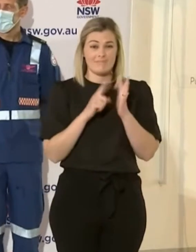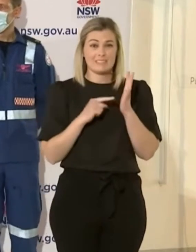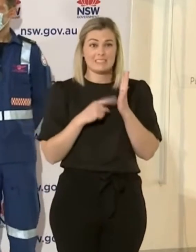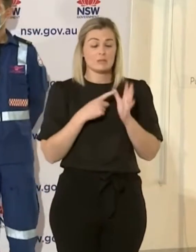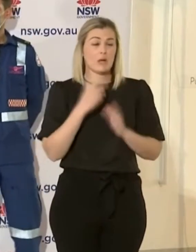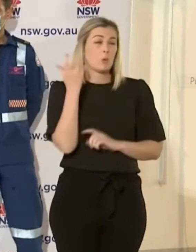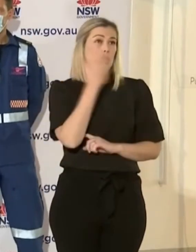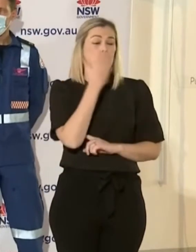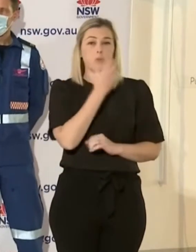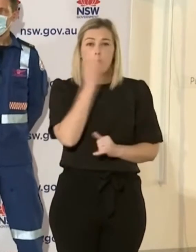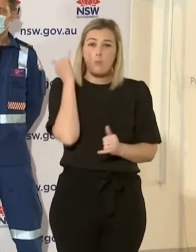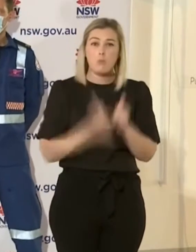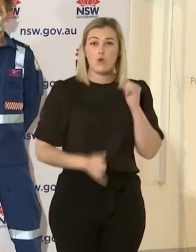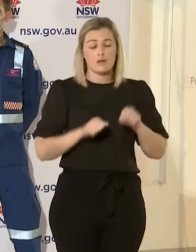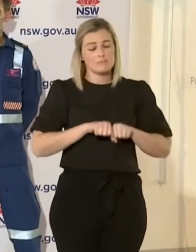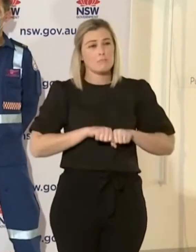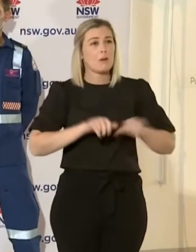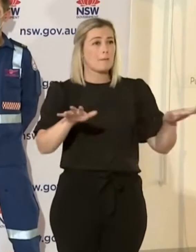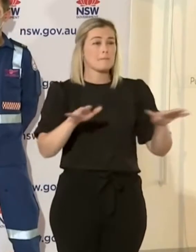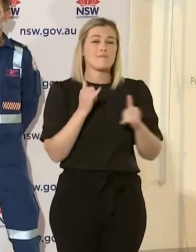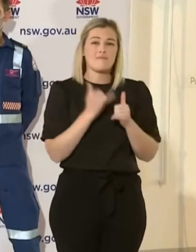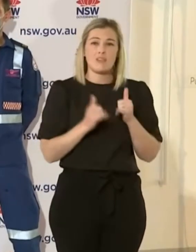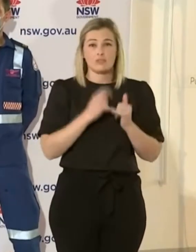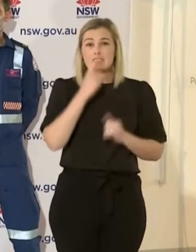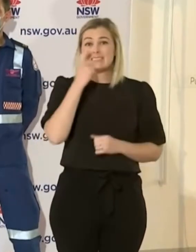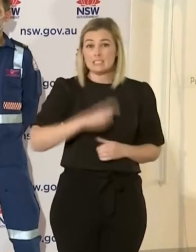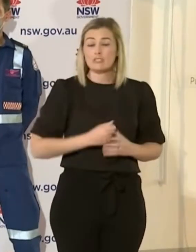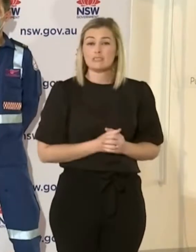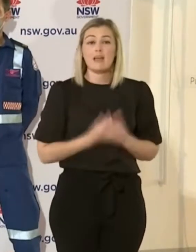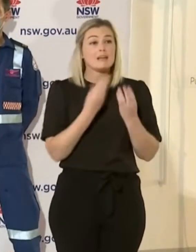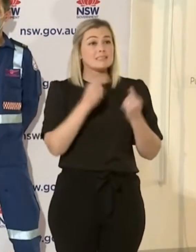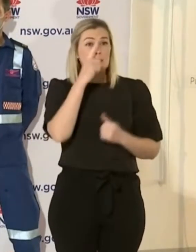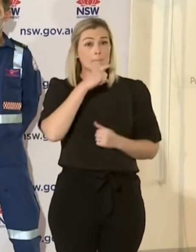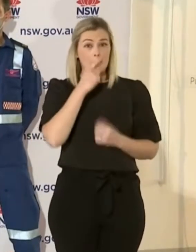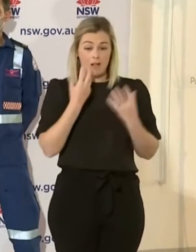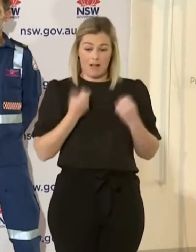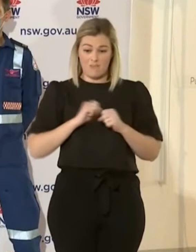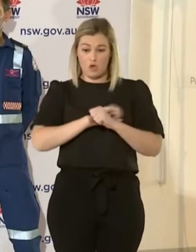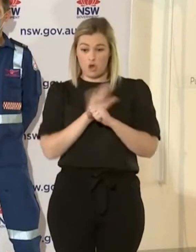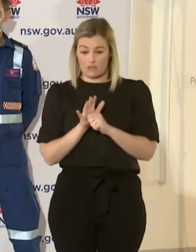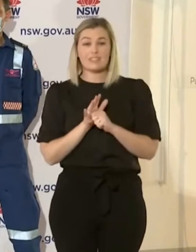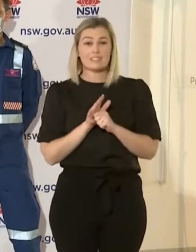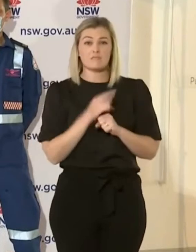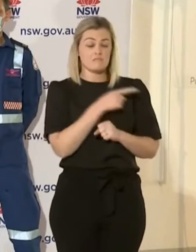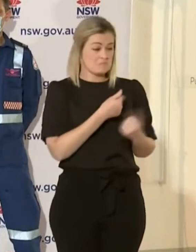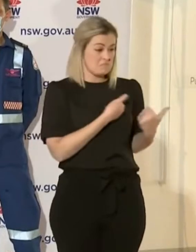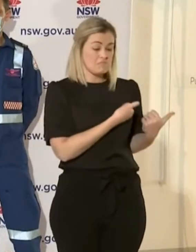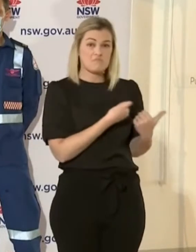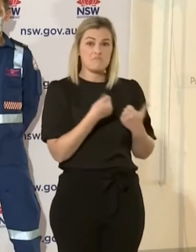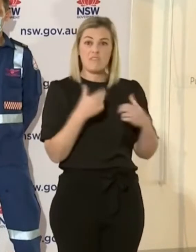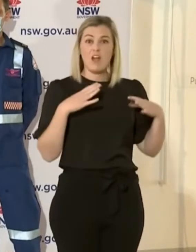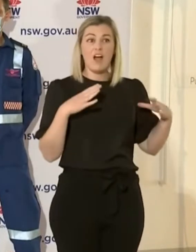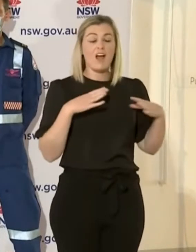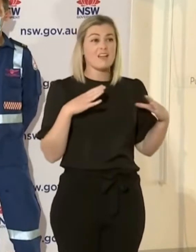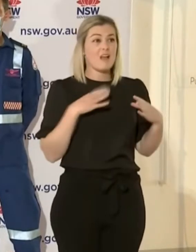virus. We have seen people who in the morning are quite well while they're in hospital and deteriorate very quickly and be